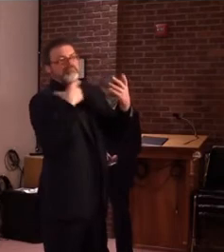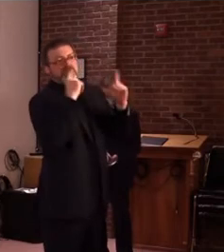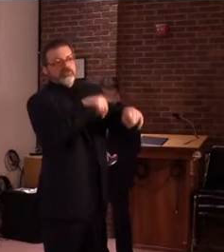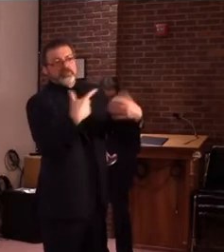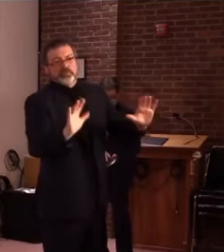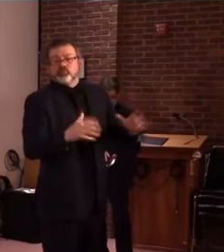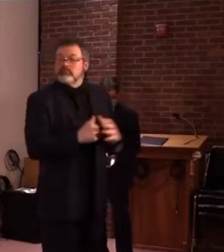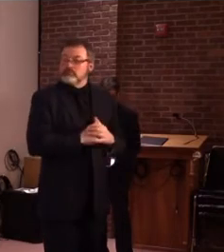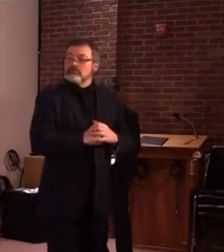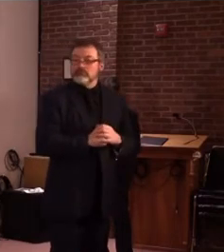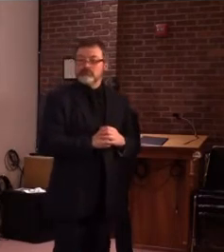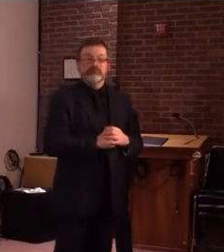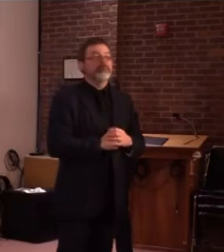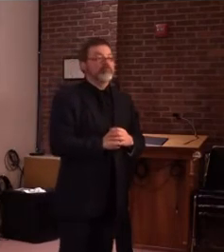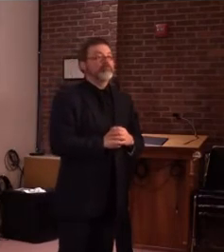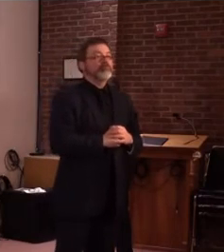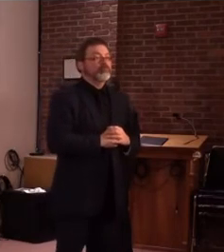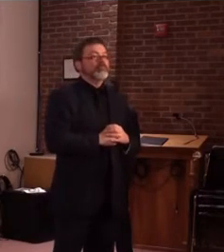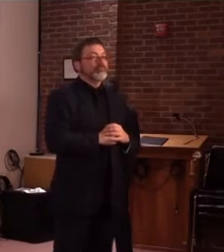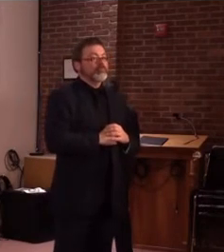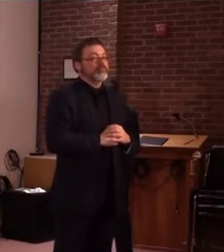Lisa Loomis, the Valley